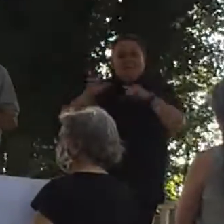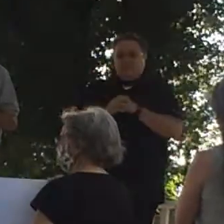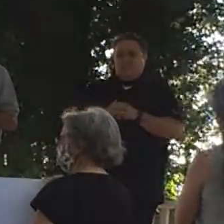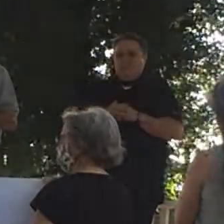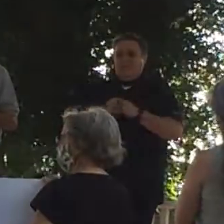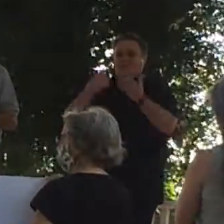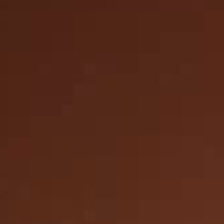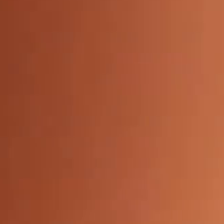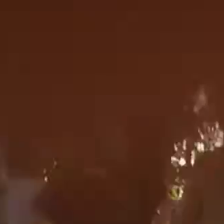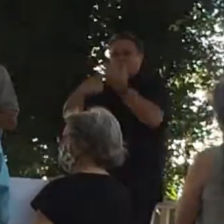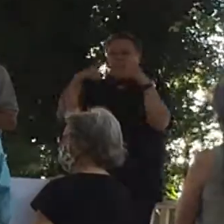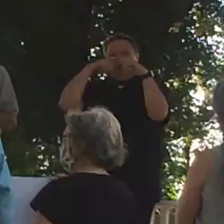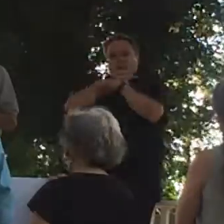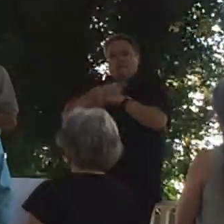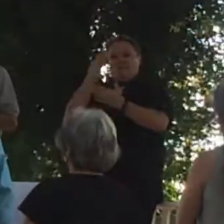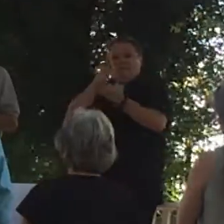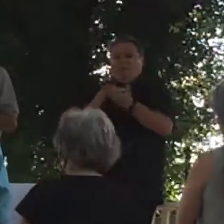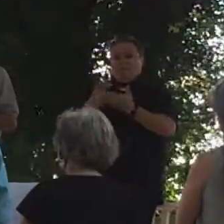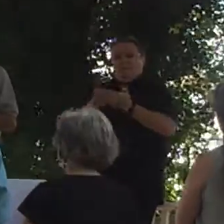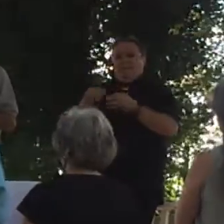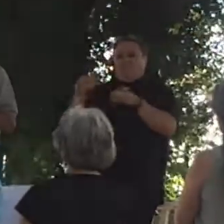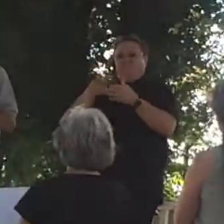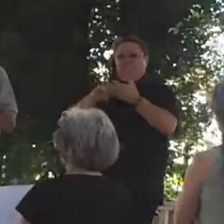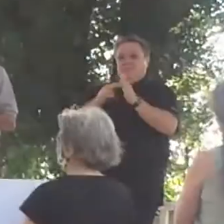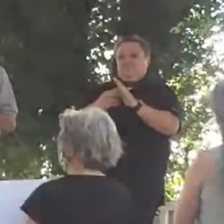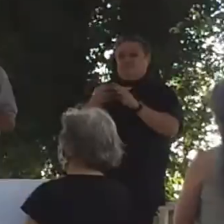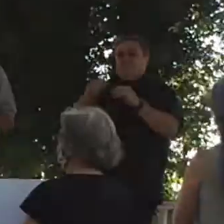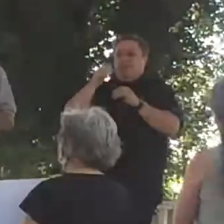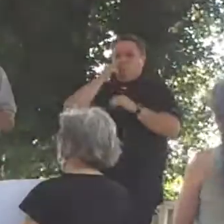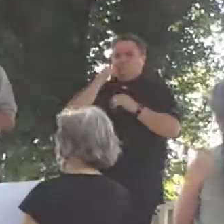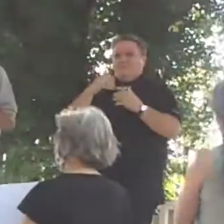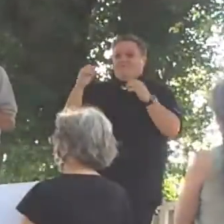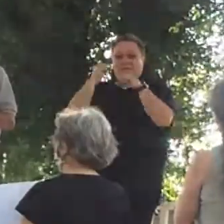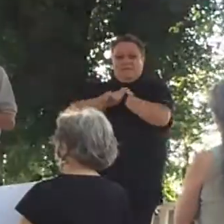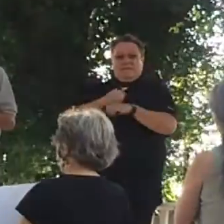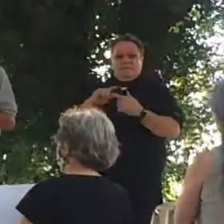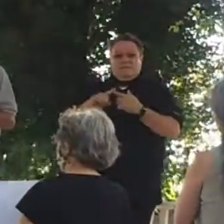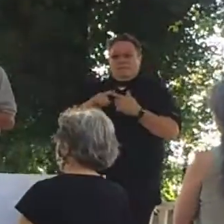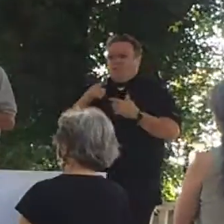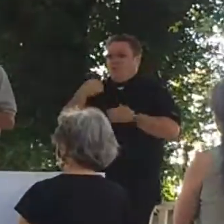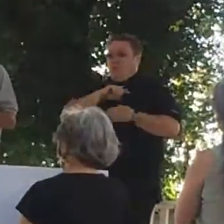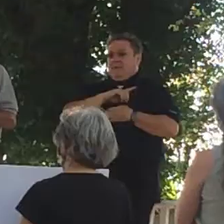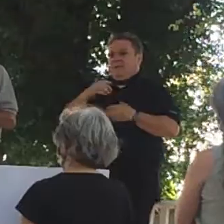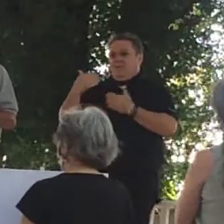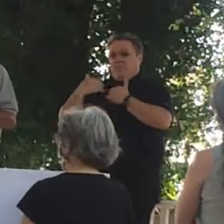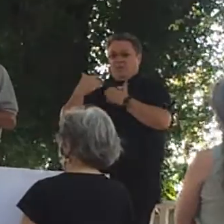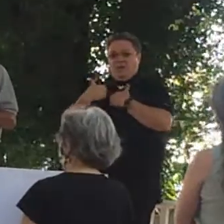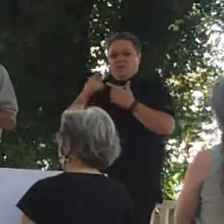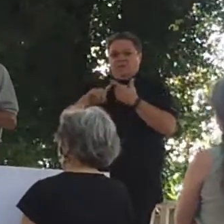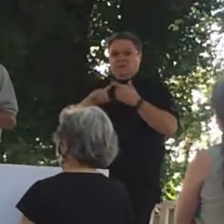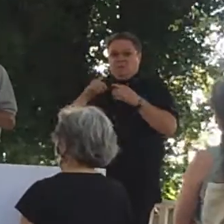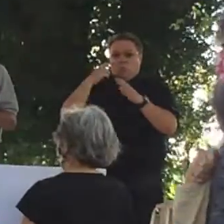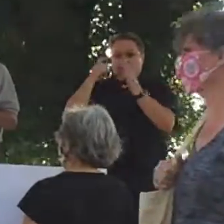and discussion of the complex factors that foment inequity, racism, and violence. Foremost, we bear the responsibility